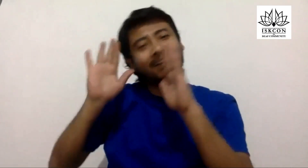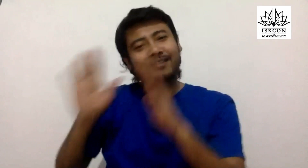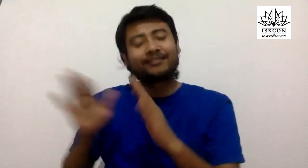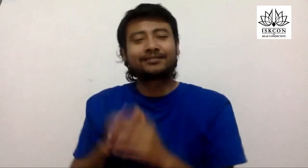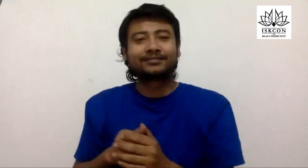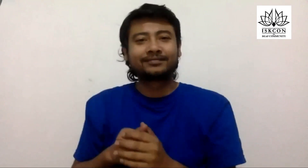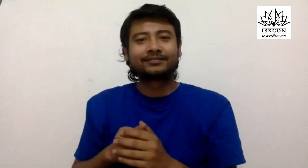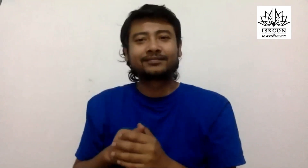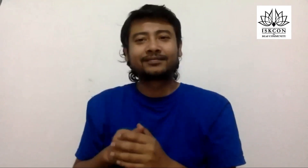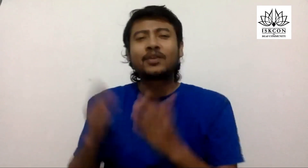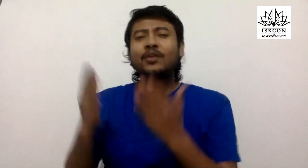O Master,